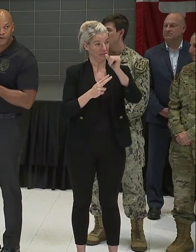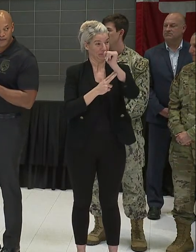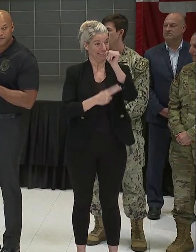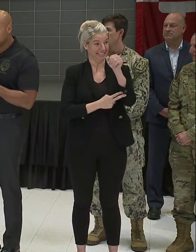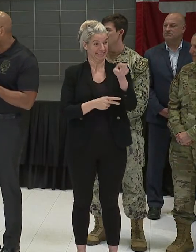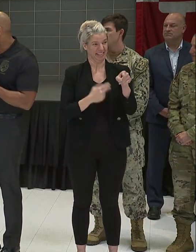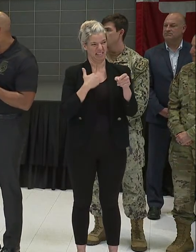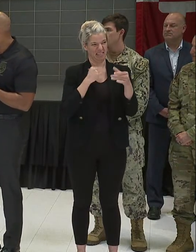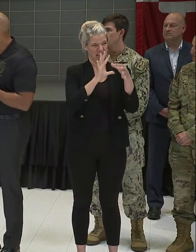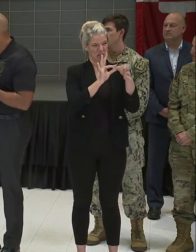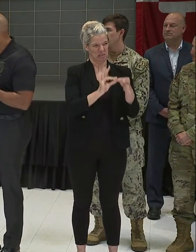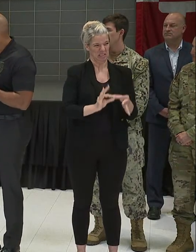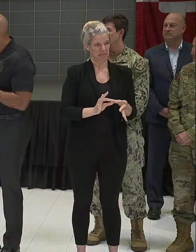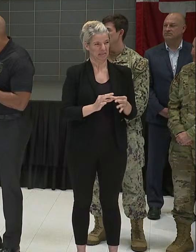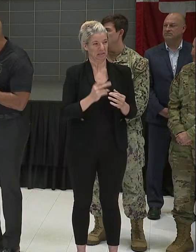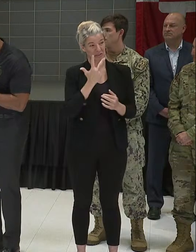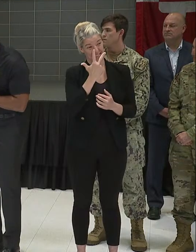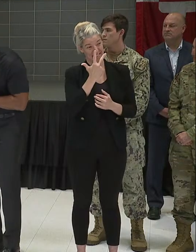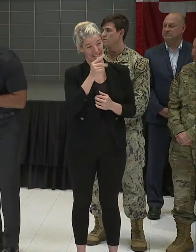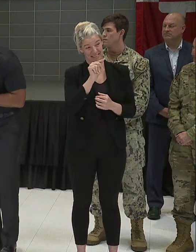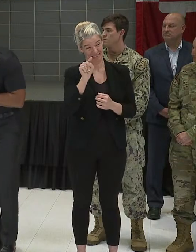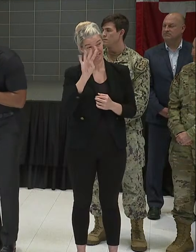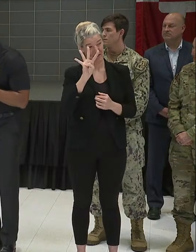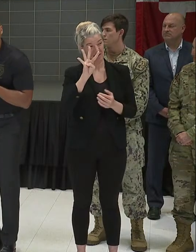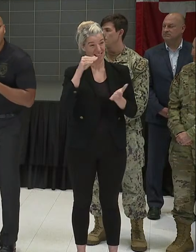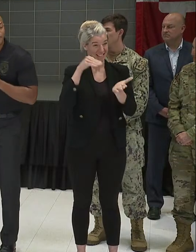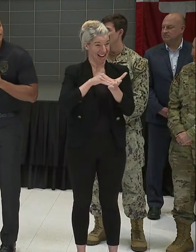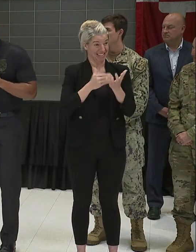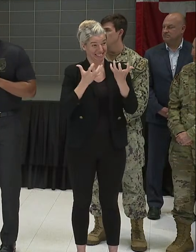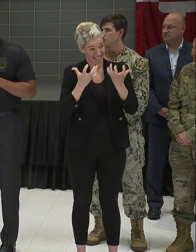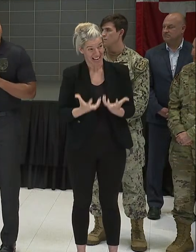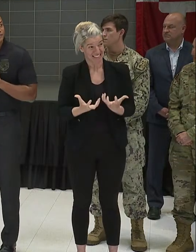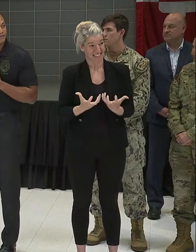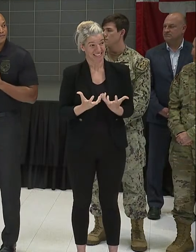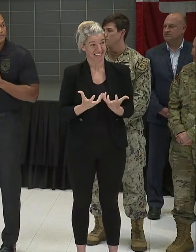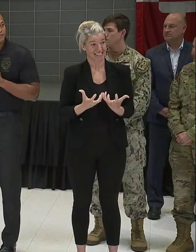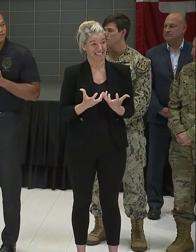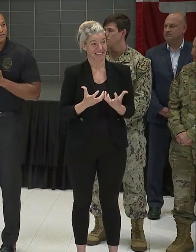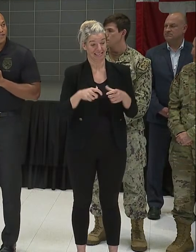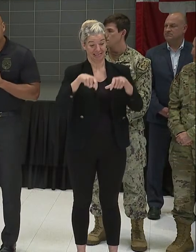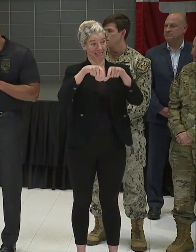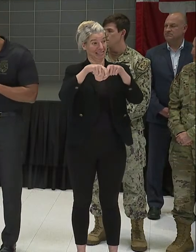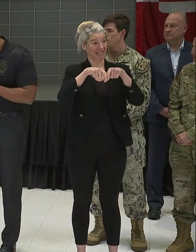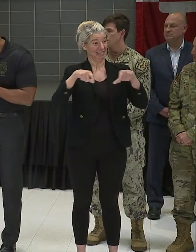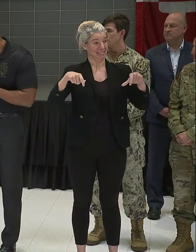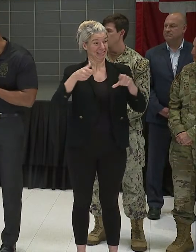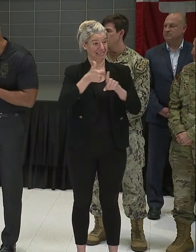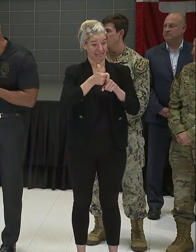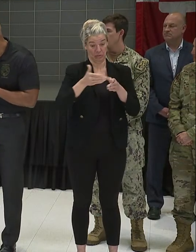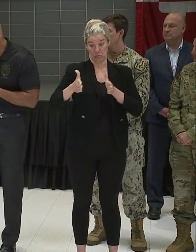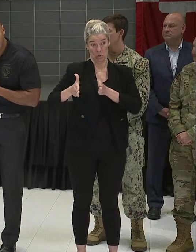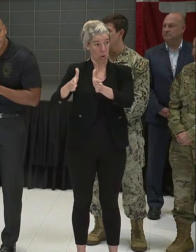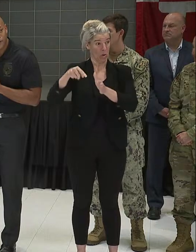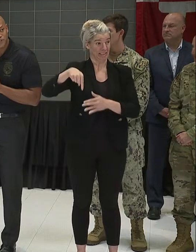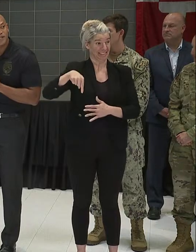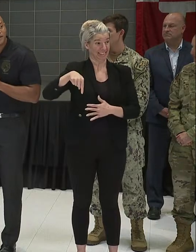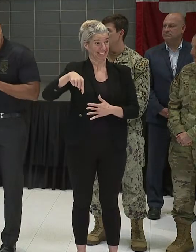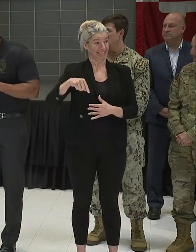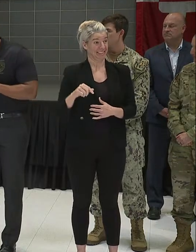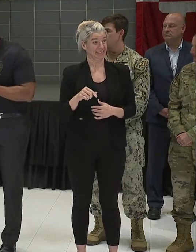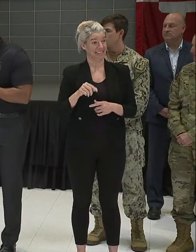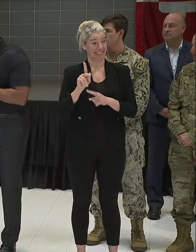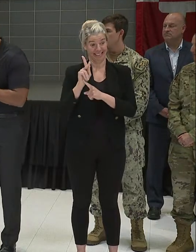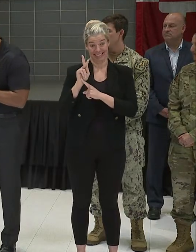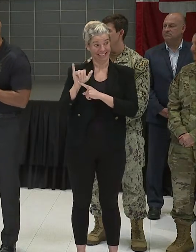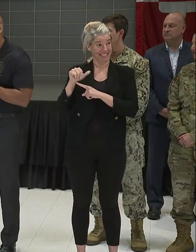the 3,000 to 4,000 tons. This is the road. That is literally the road from the Key Bridge